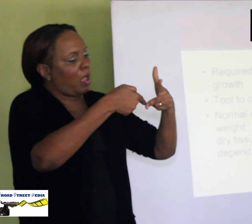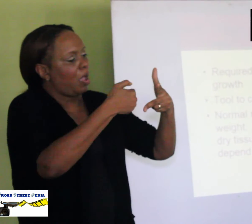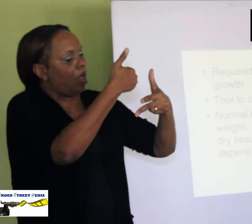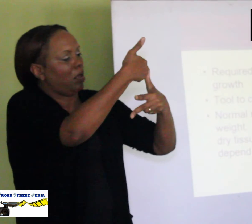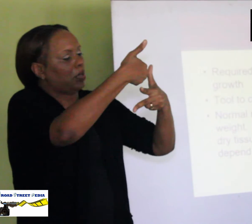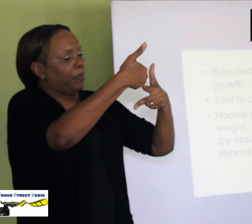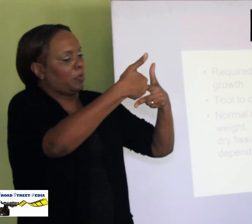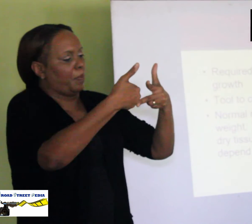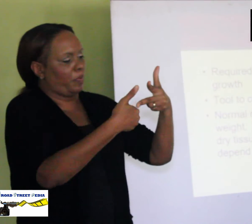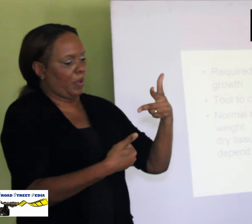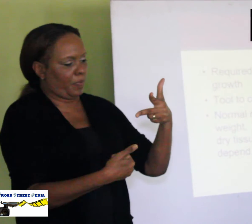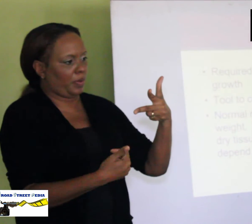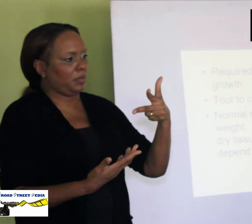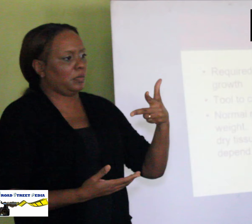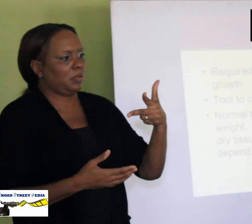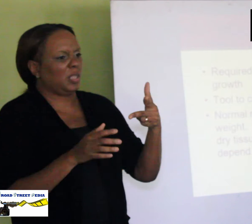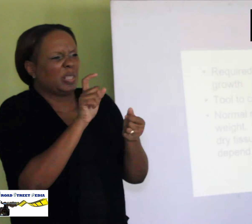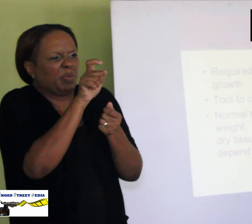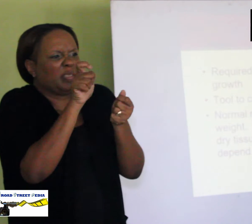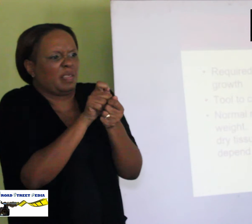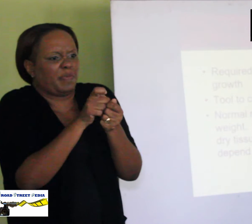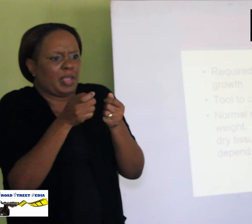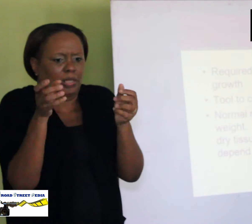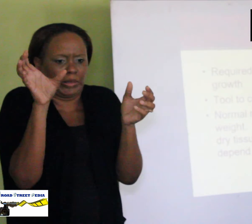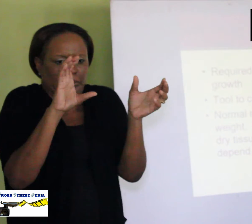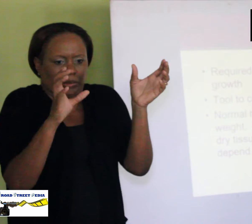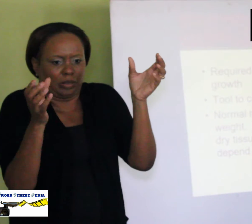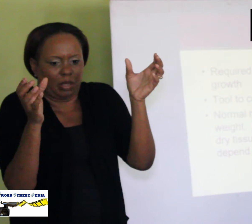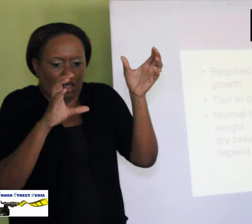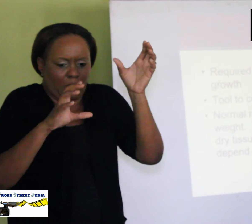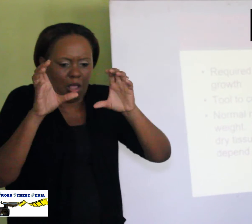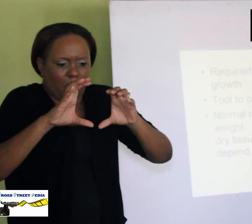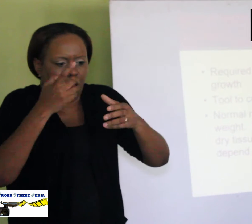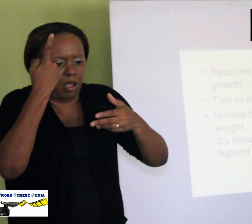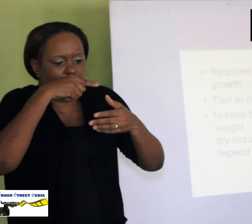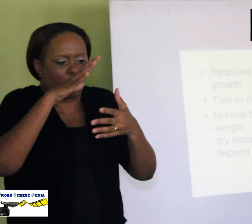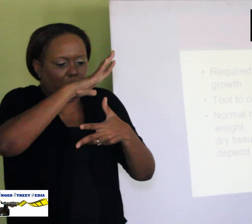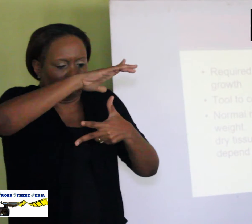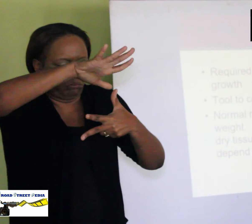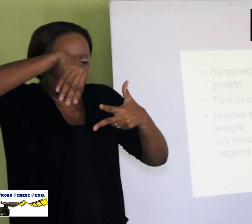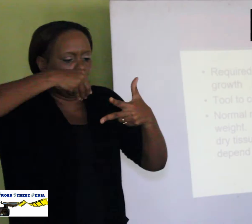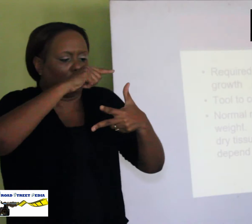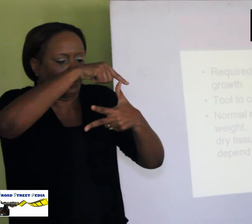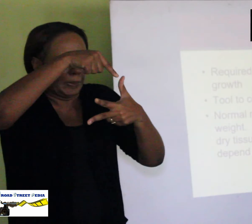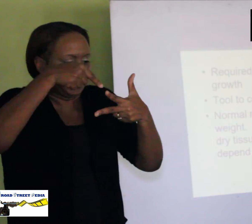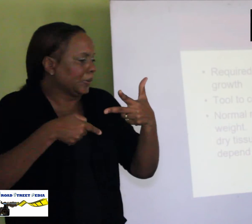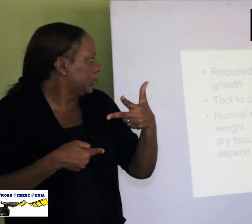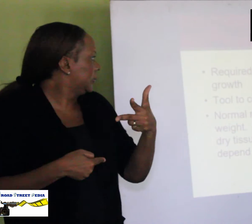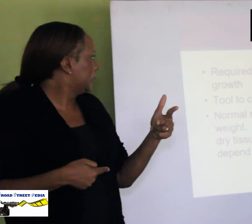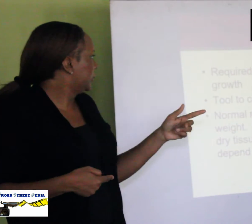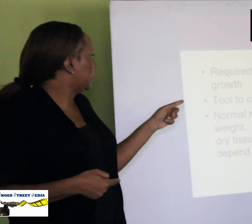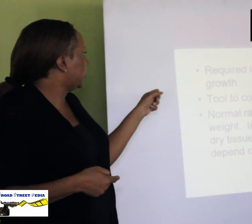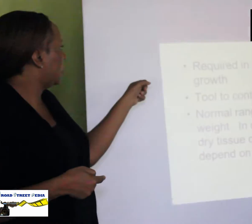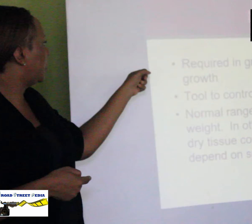Composition of nitrogen. Nitrogen is required in the greatest amount for plant